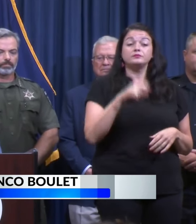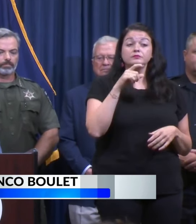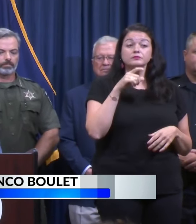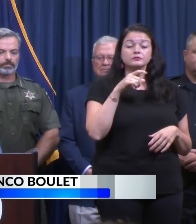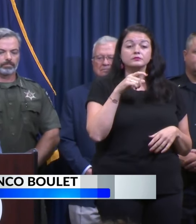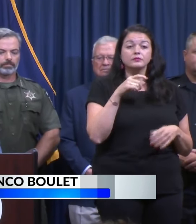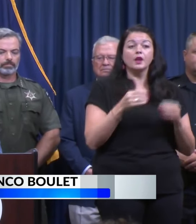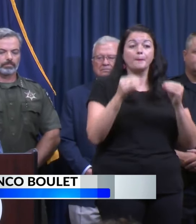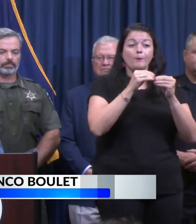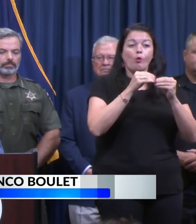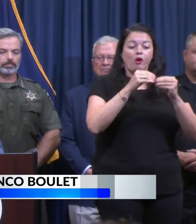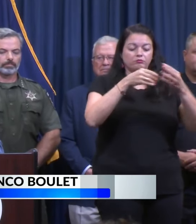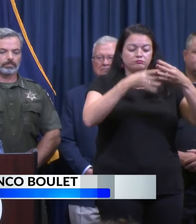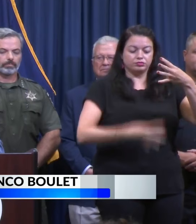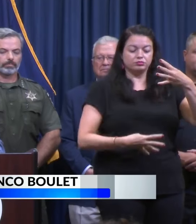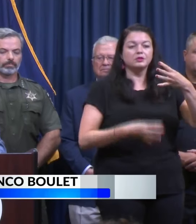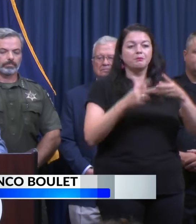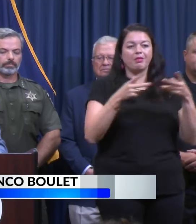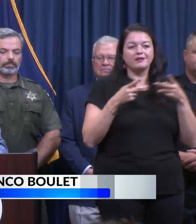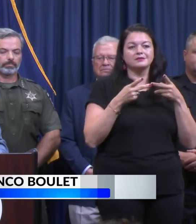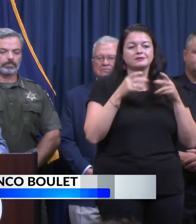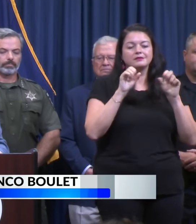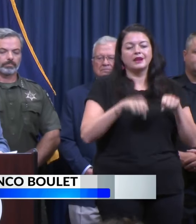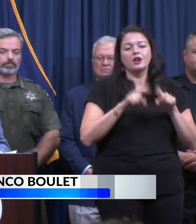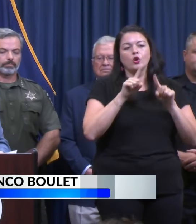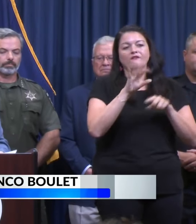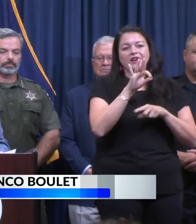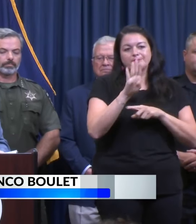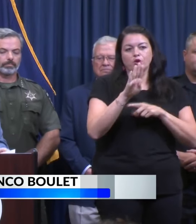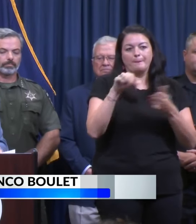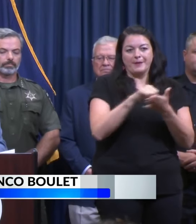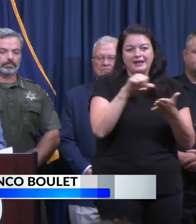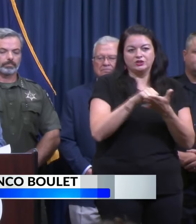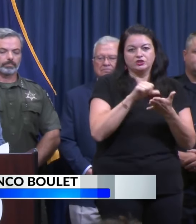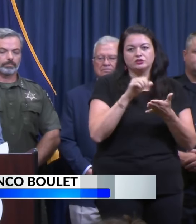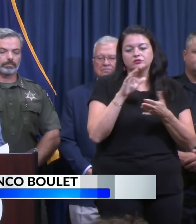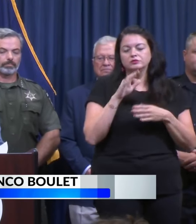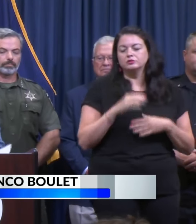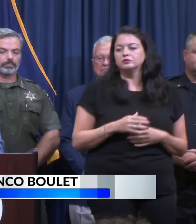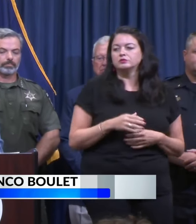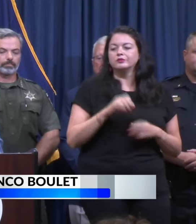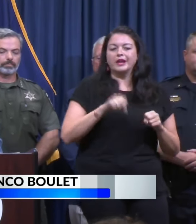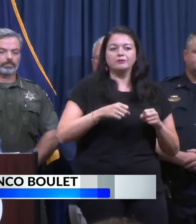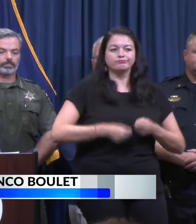the parish can be found on our Facebook page. We will also be sharing, I know,